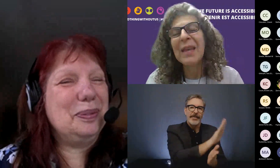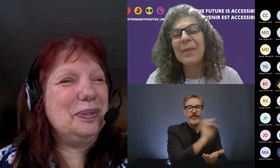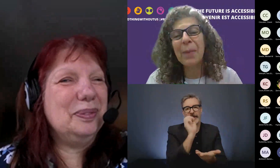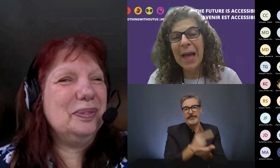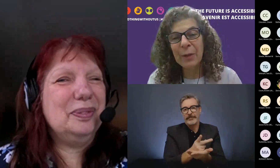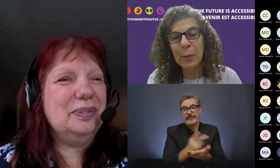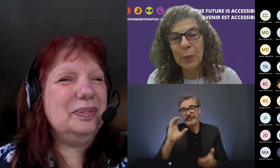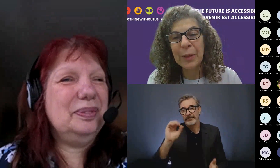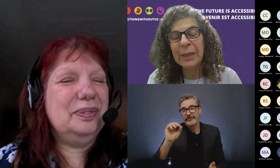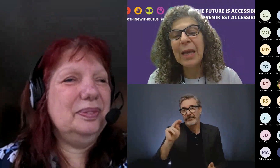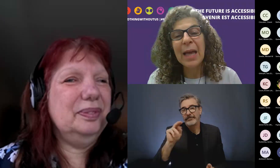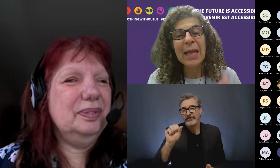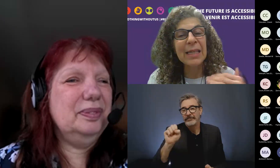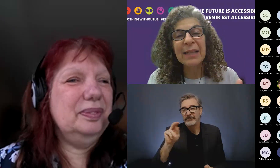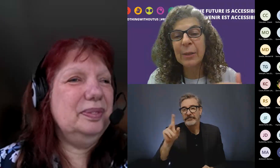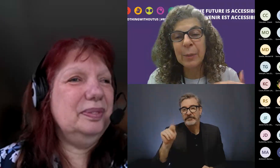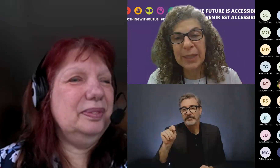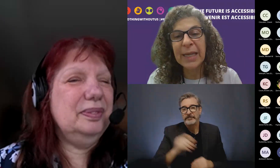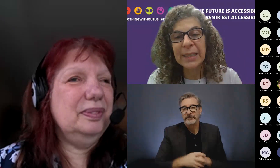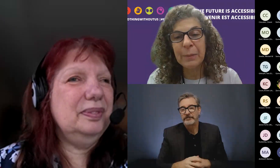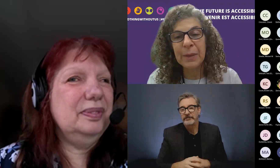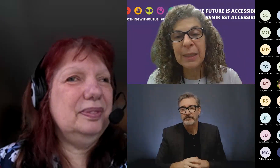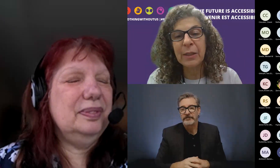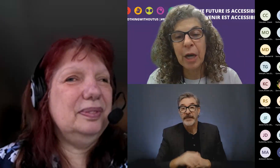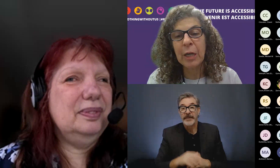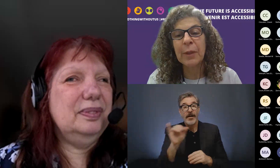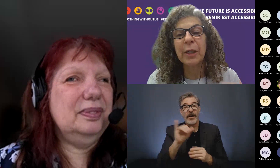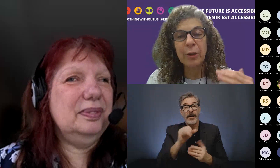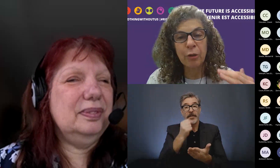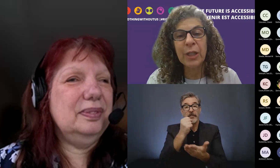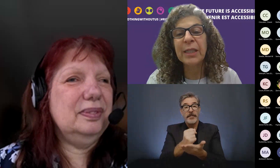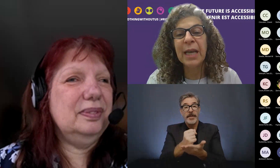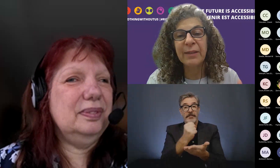save the passport as a protected